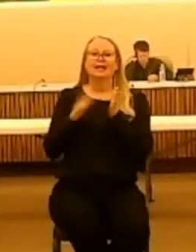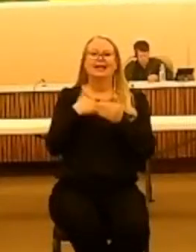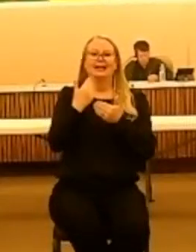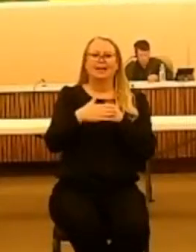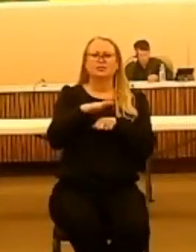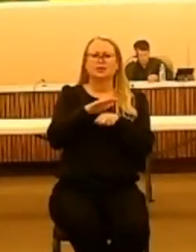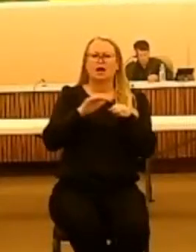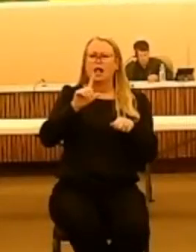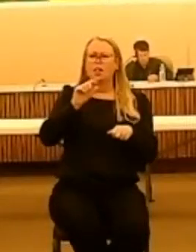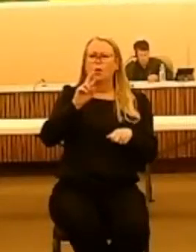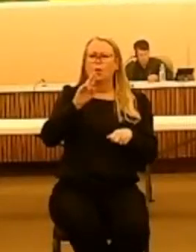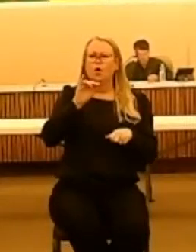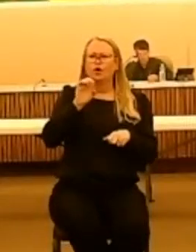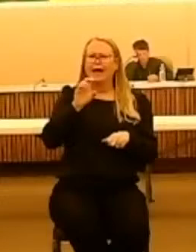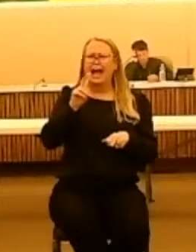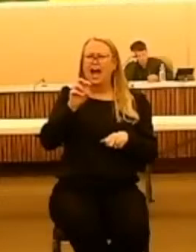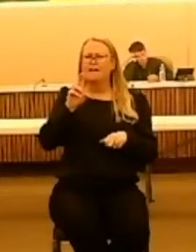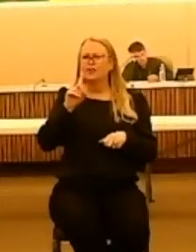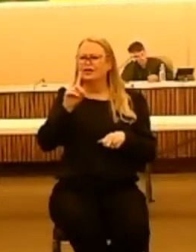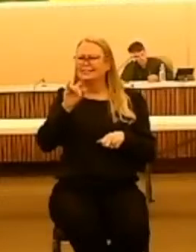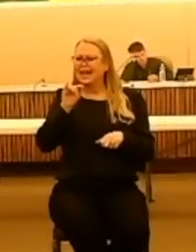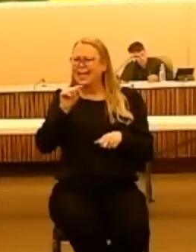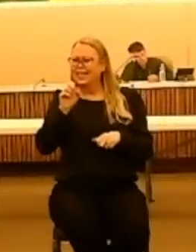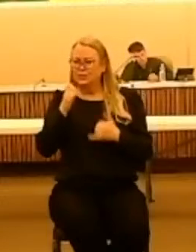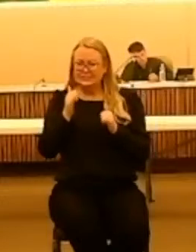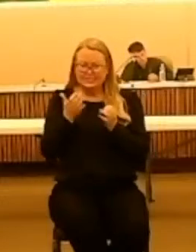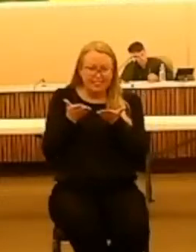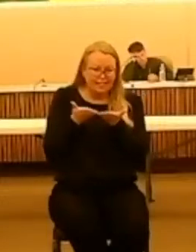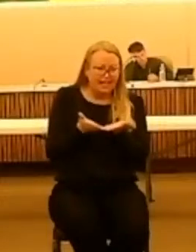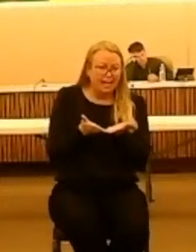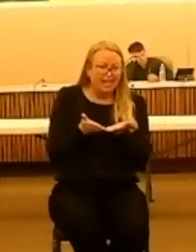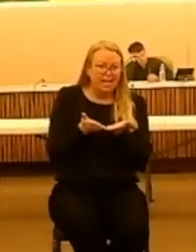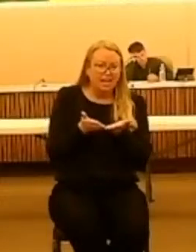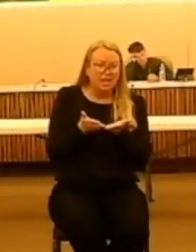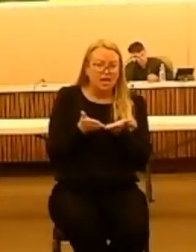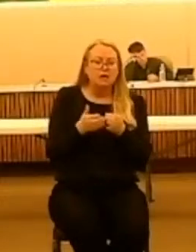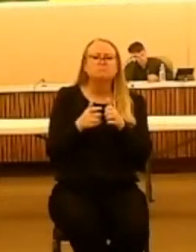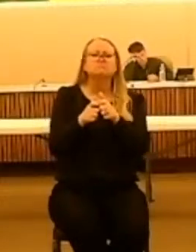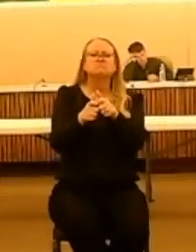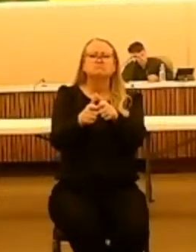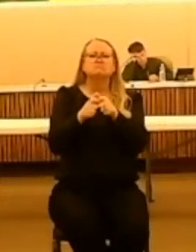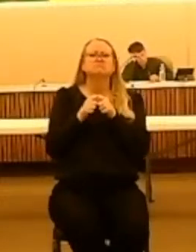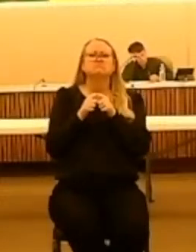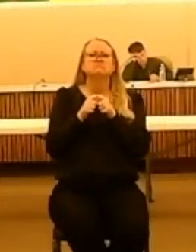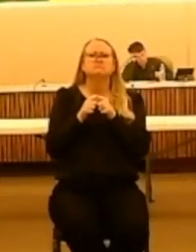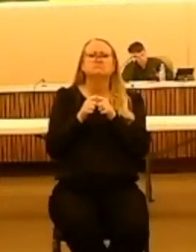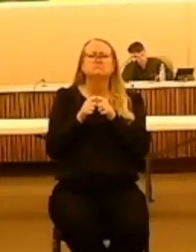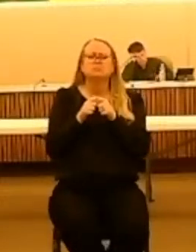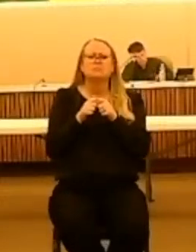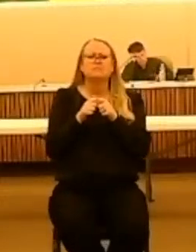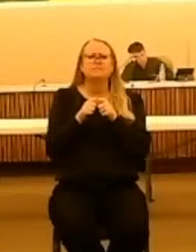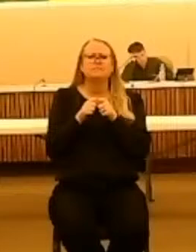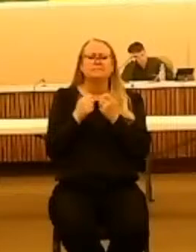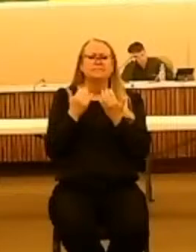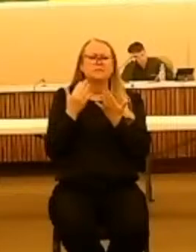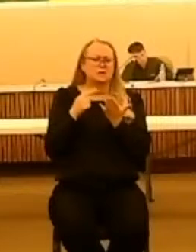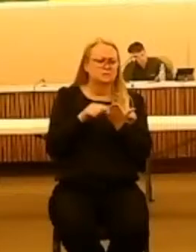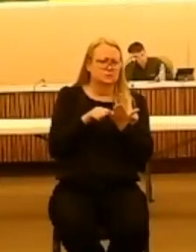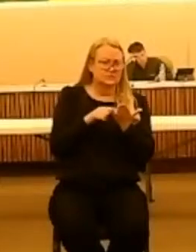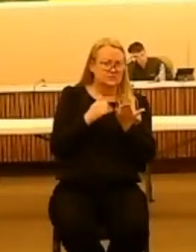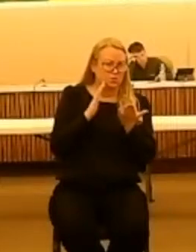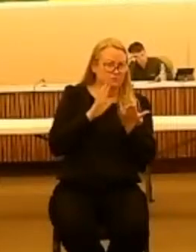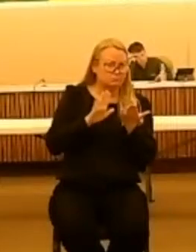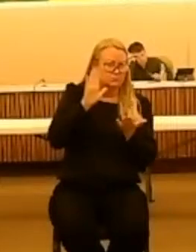had her hand raised, but she's since sent a message via chat. Let me just check with her to see.